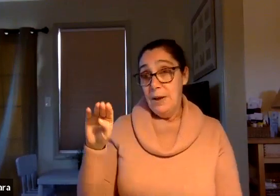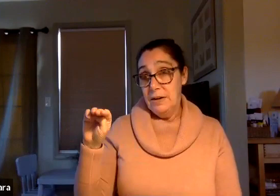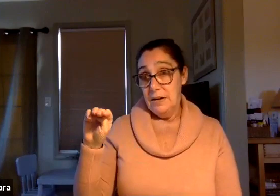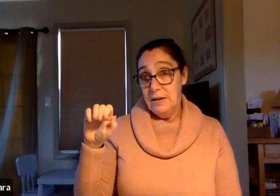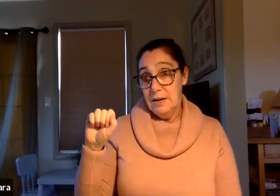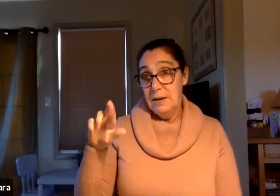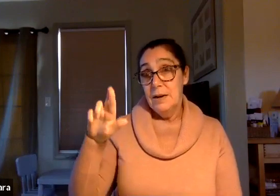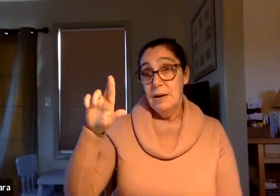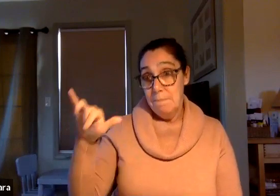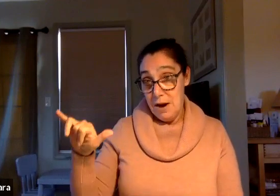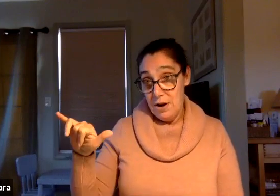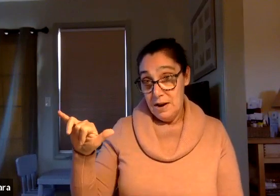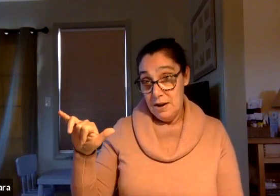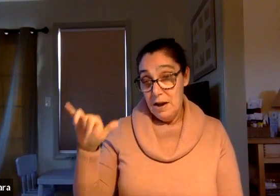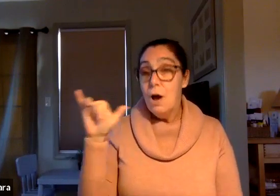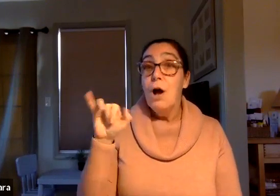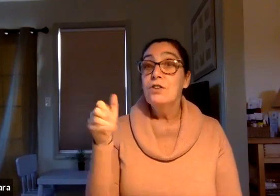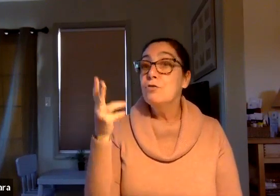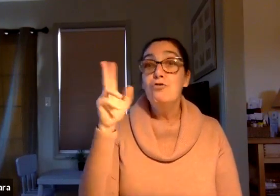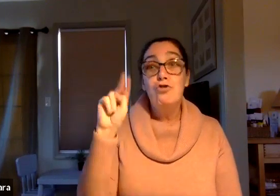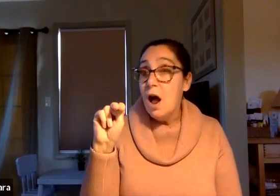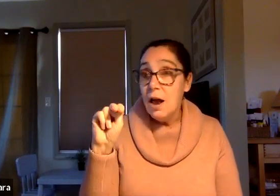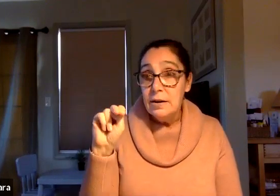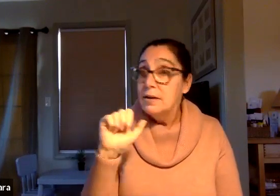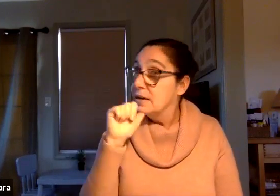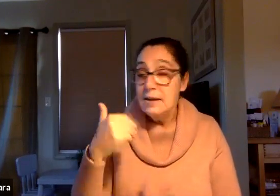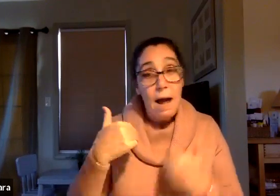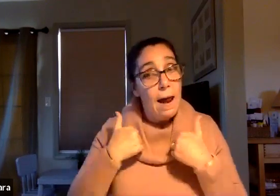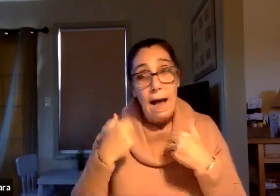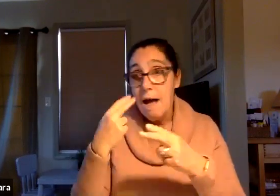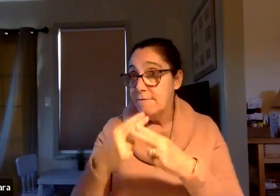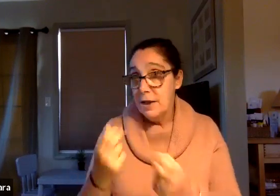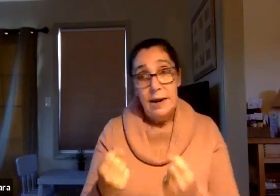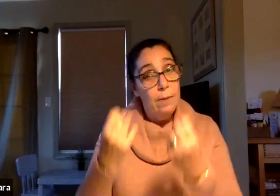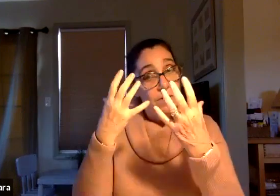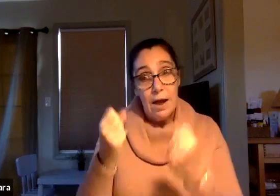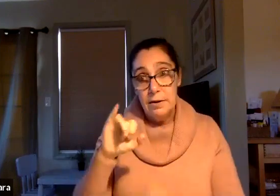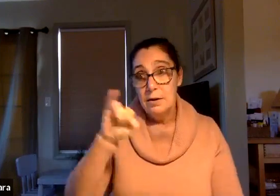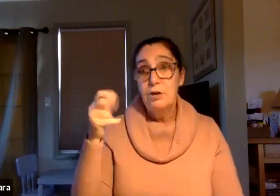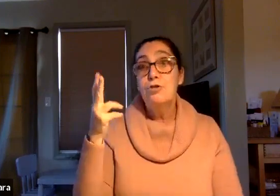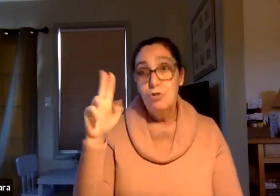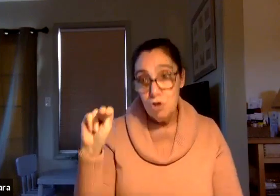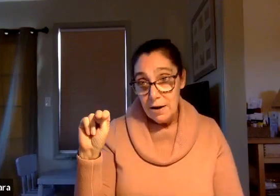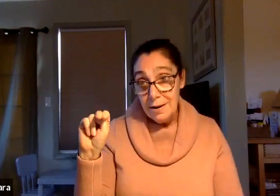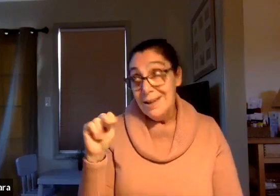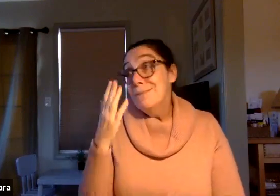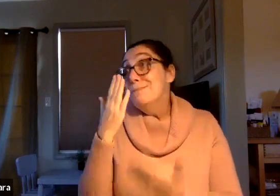spelled it Mary. Also, John does not have a name sign. John.